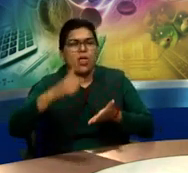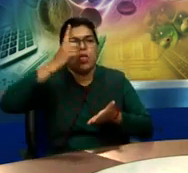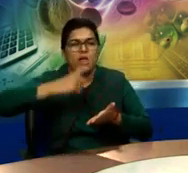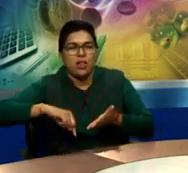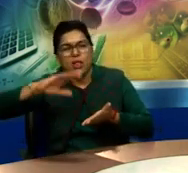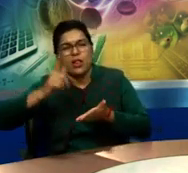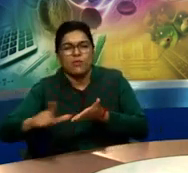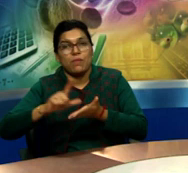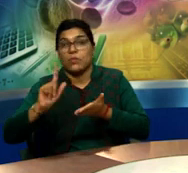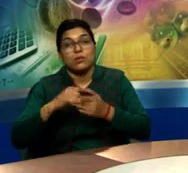the regularity.